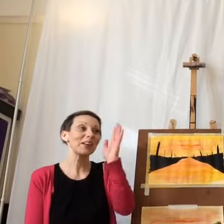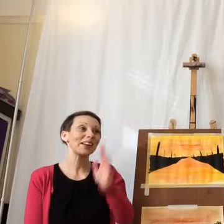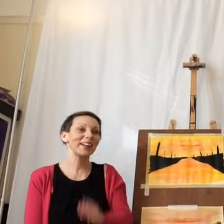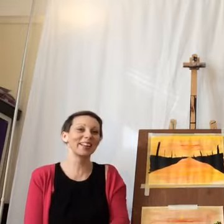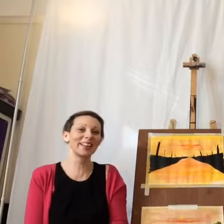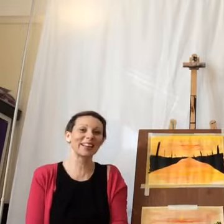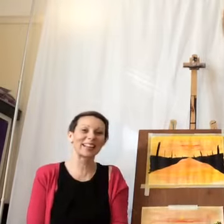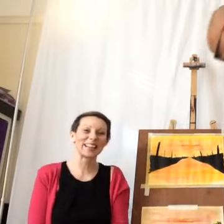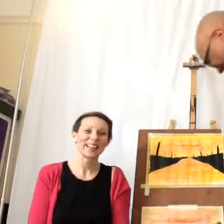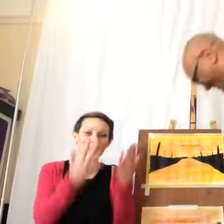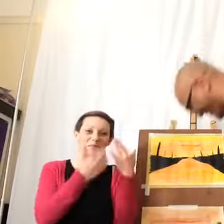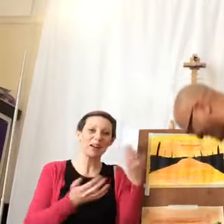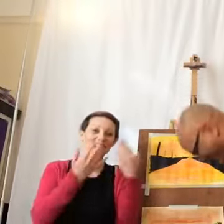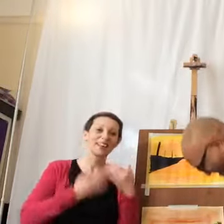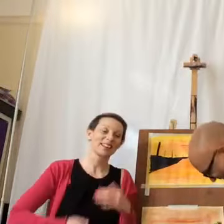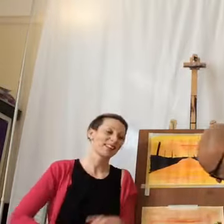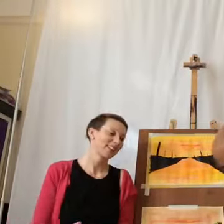Bye.